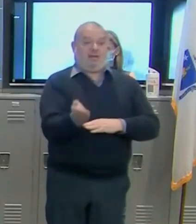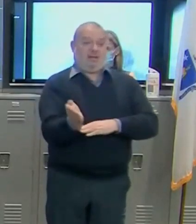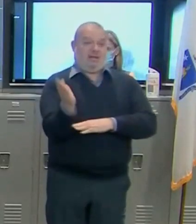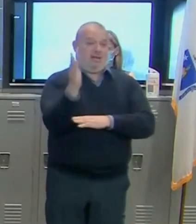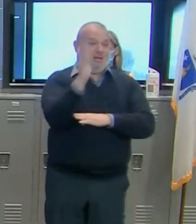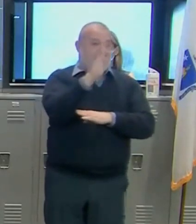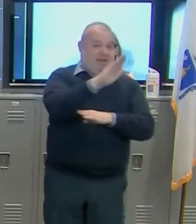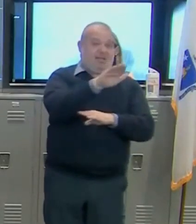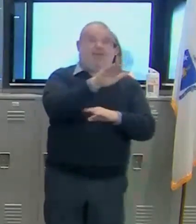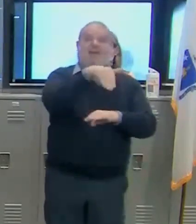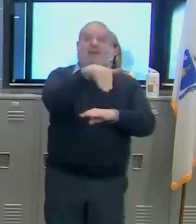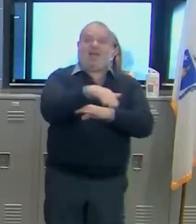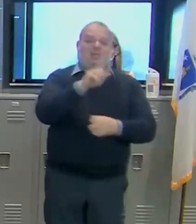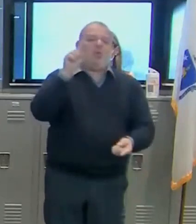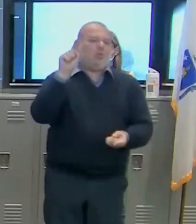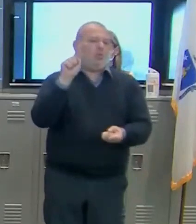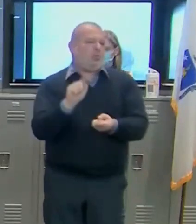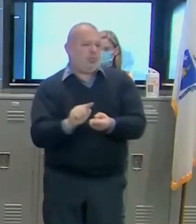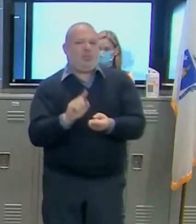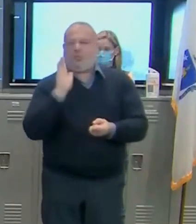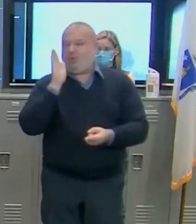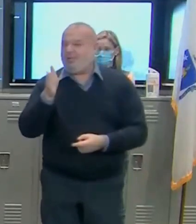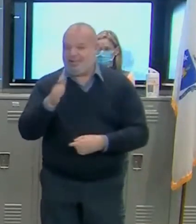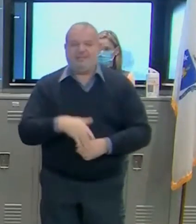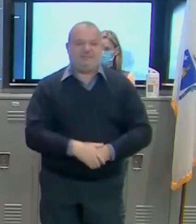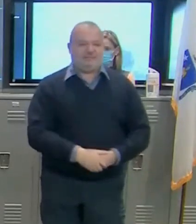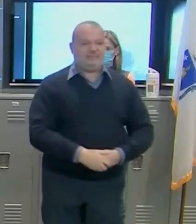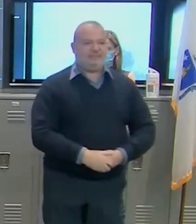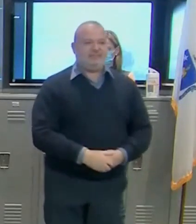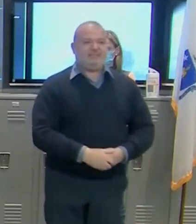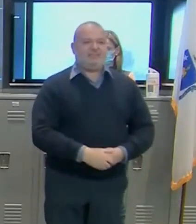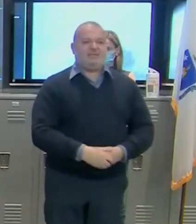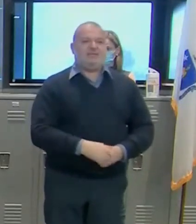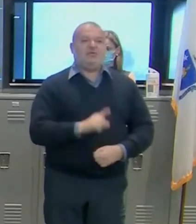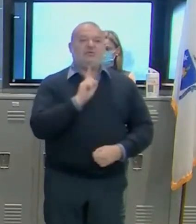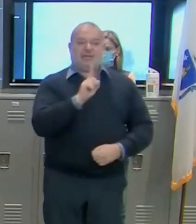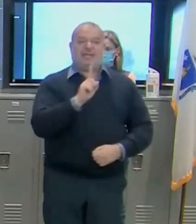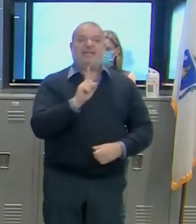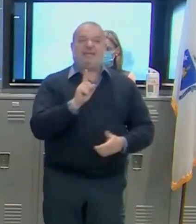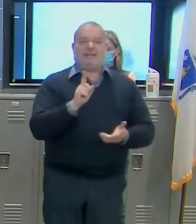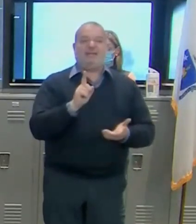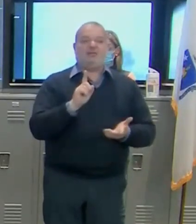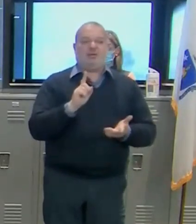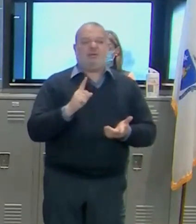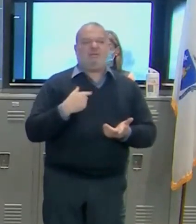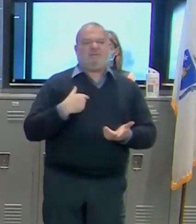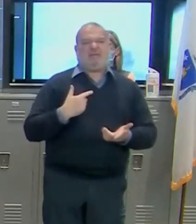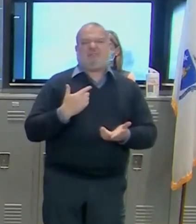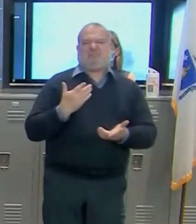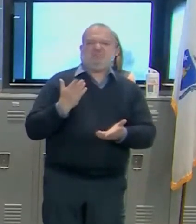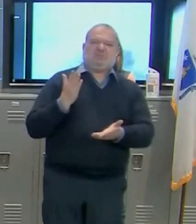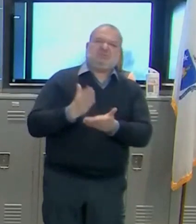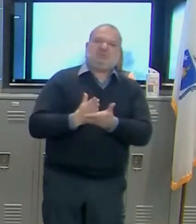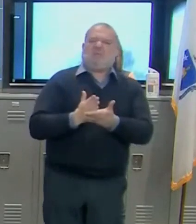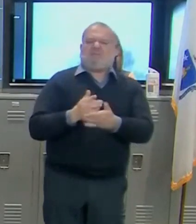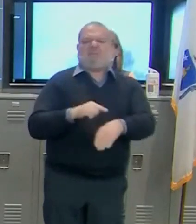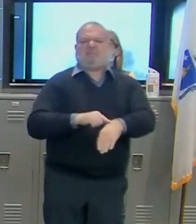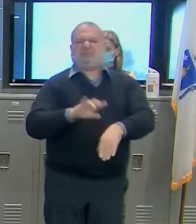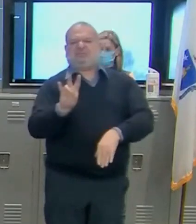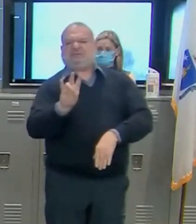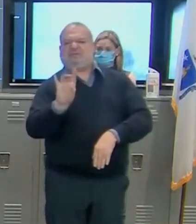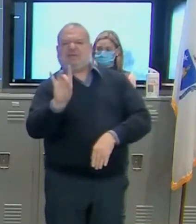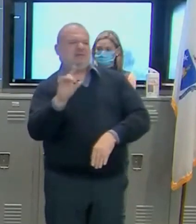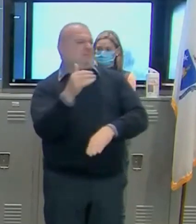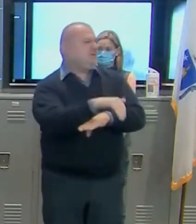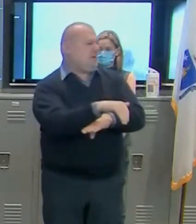continue to fall into the evening and ending in the east sometime around 11 p.m., and those high winds are expected to